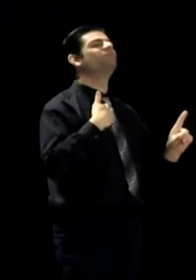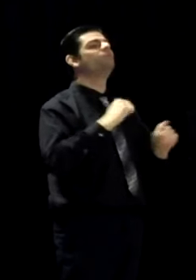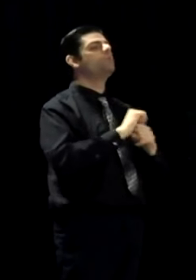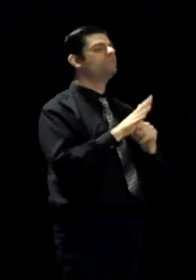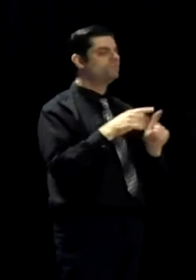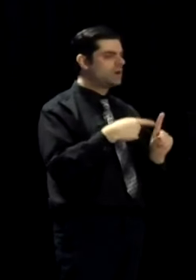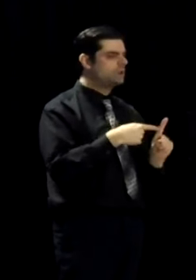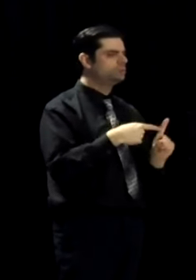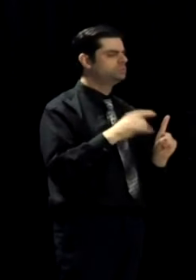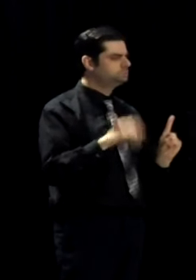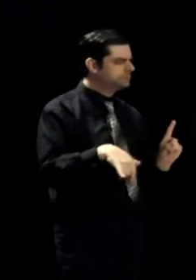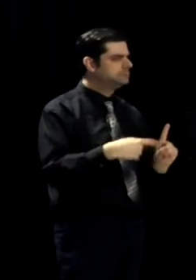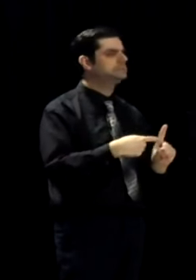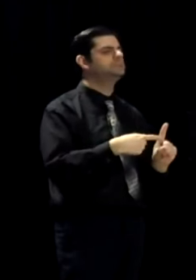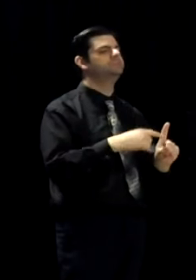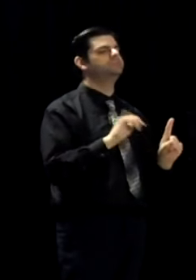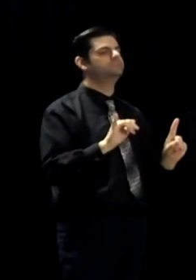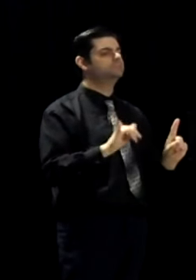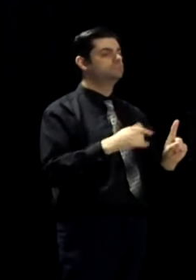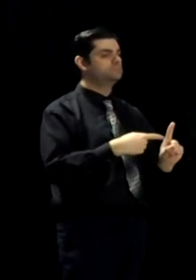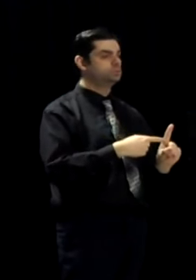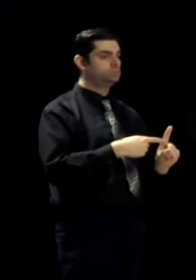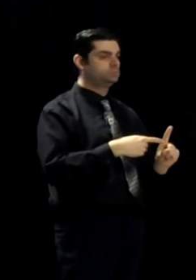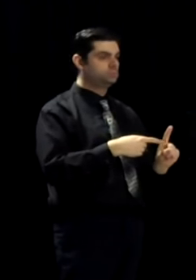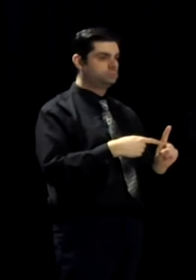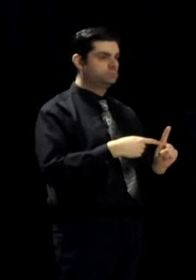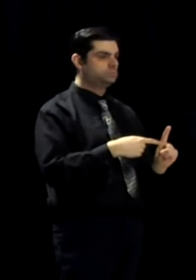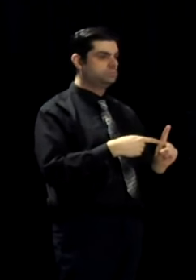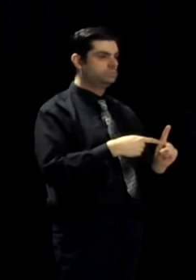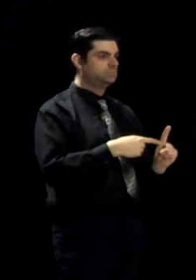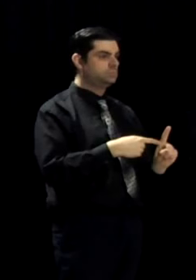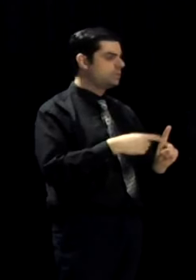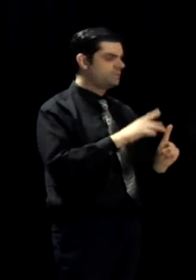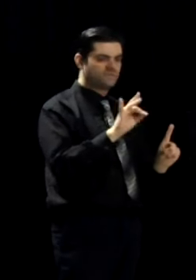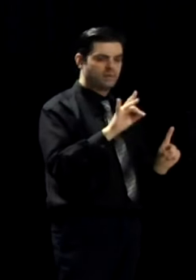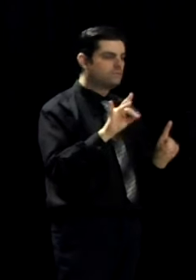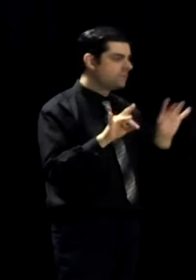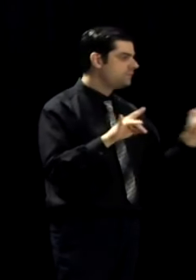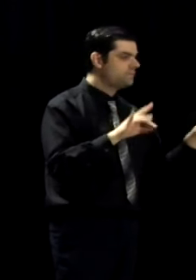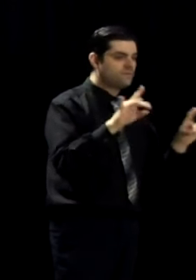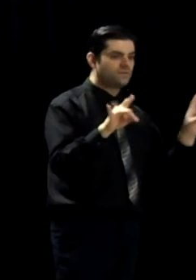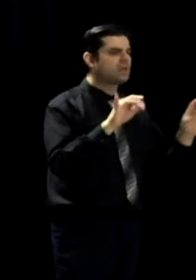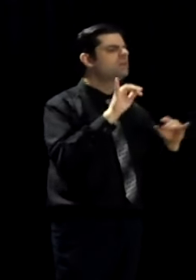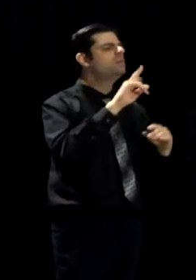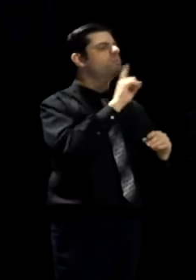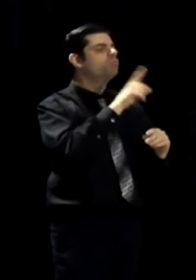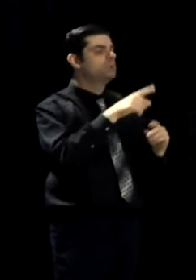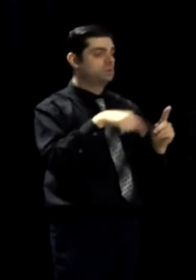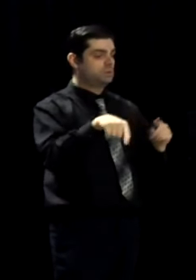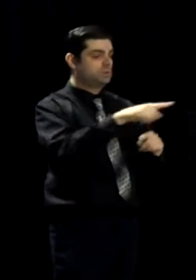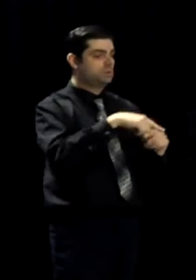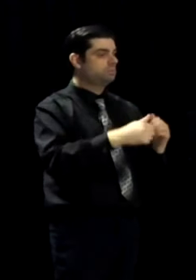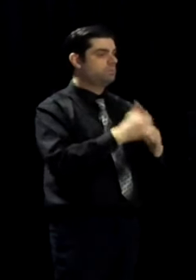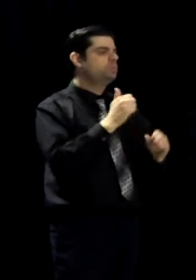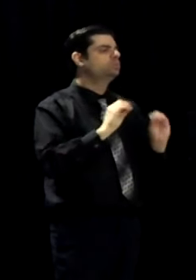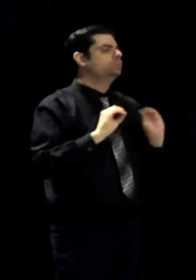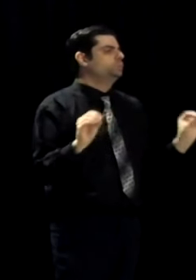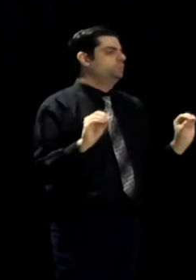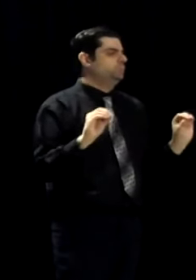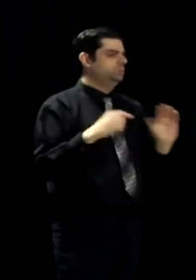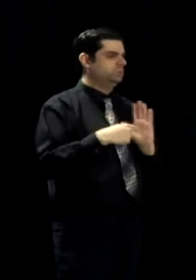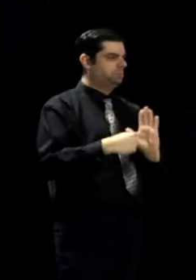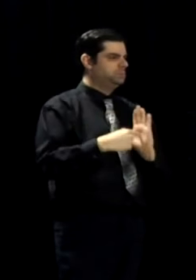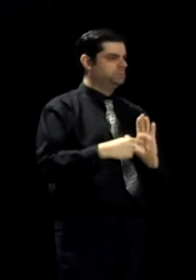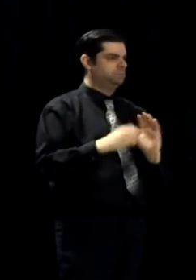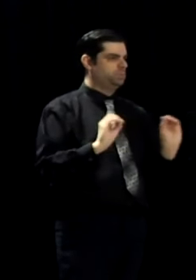Be the best again? So unless the whole state's going to change, it's just not merited. The